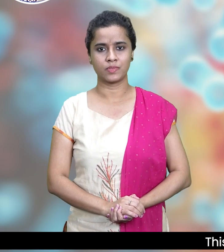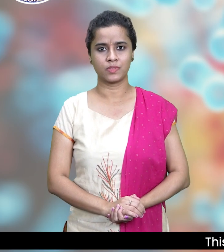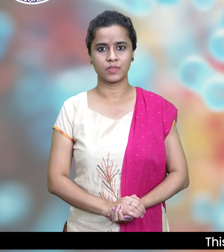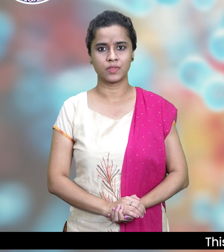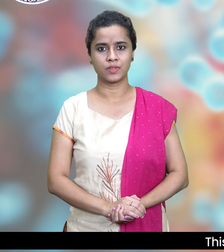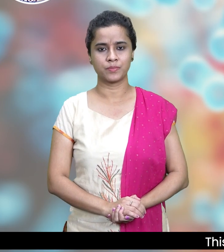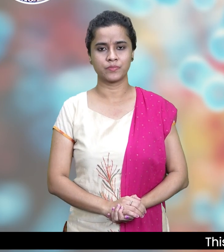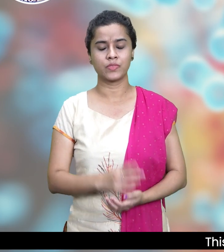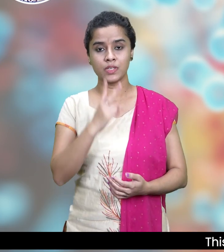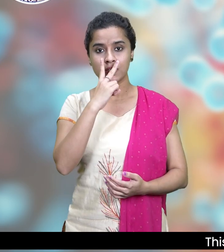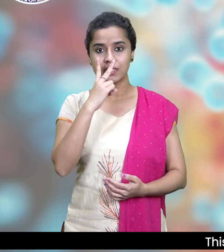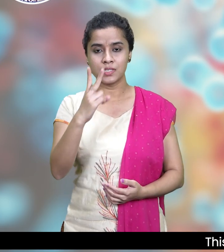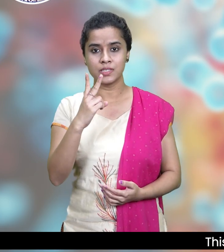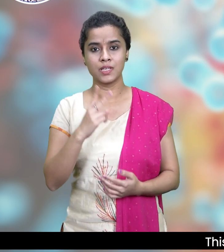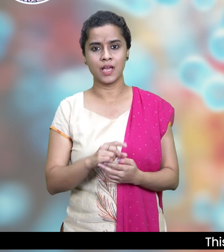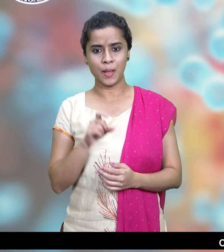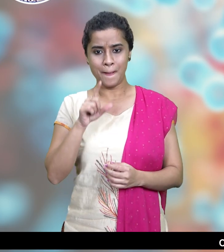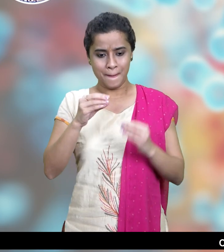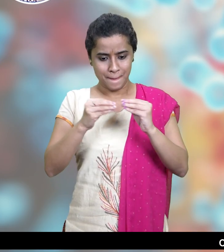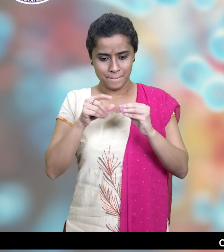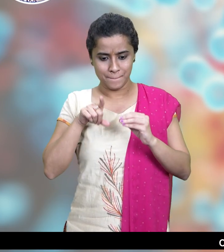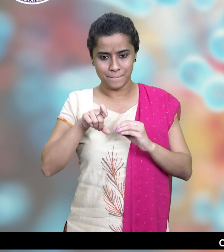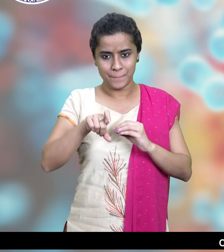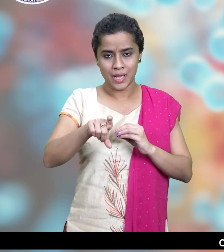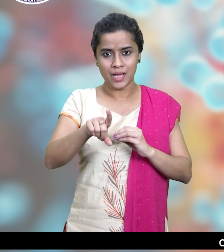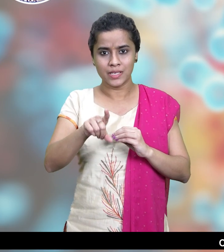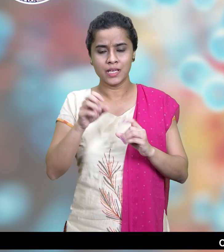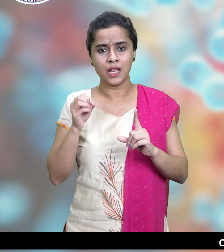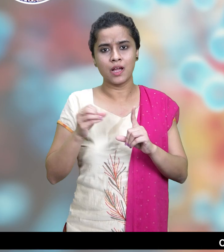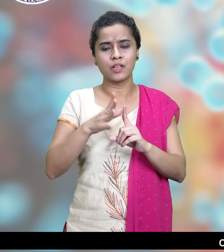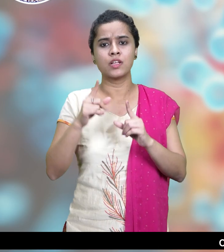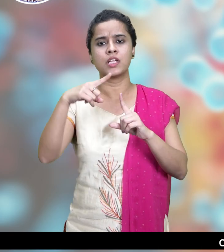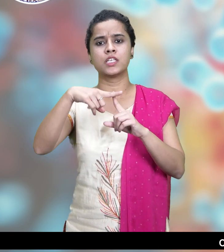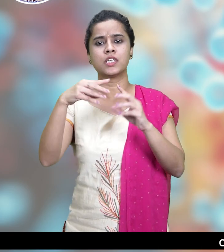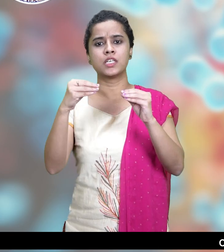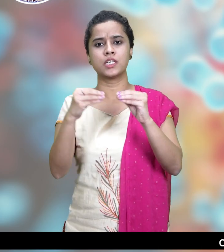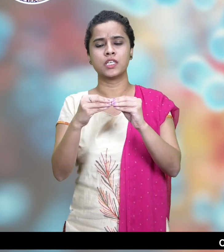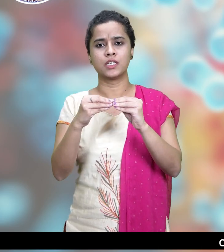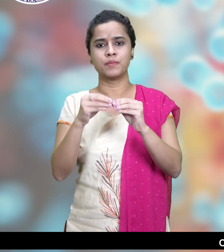This is seen in the bacteria causing tuberculosis.